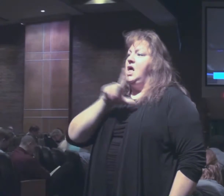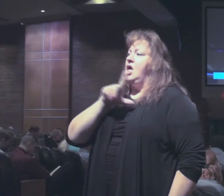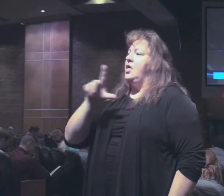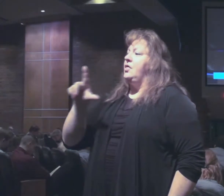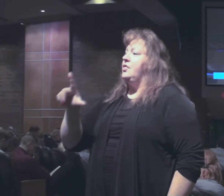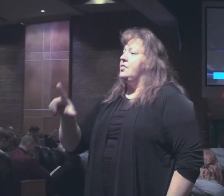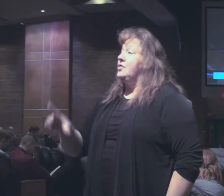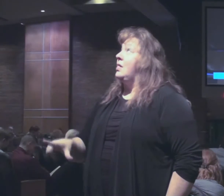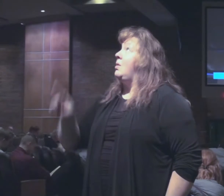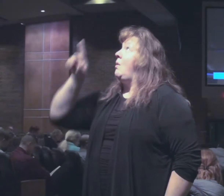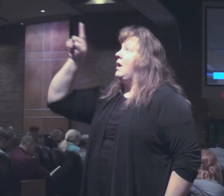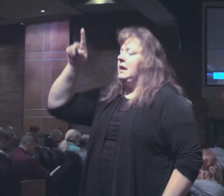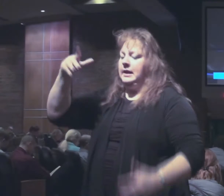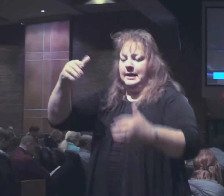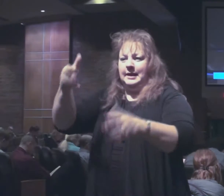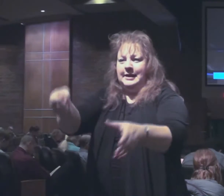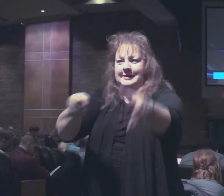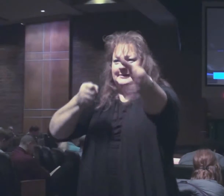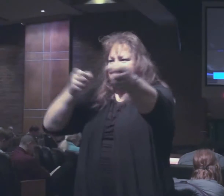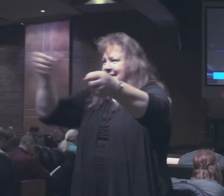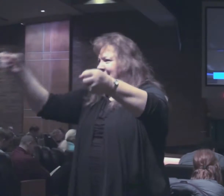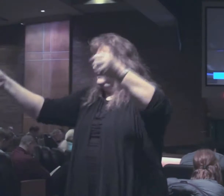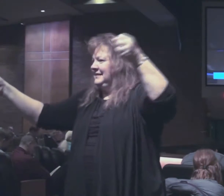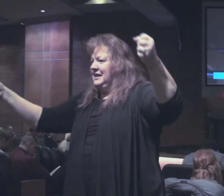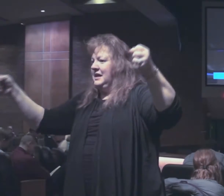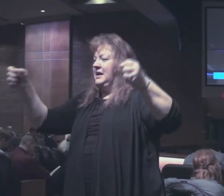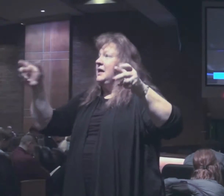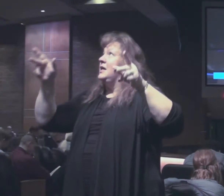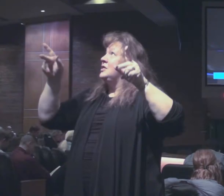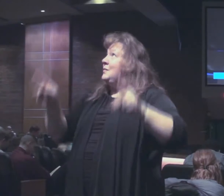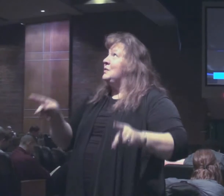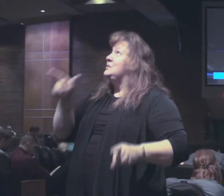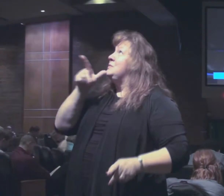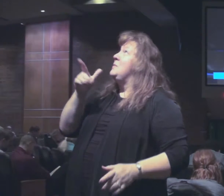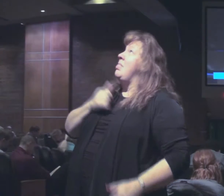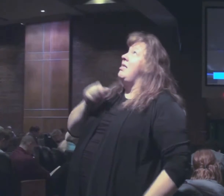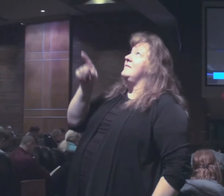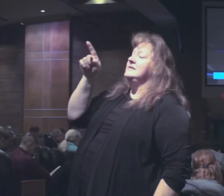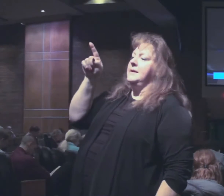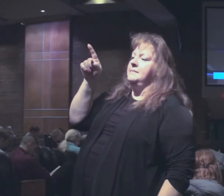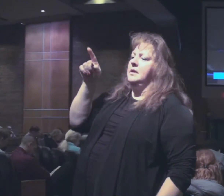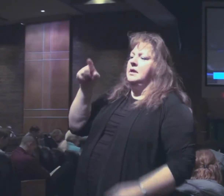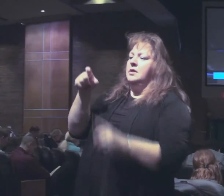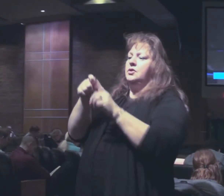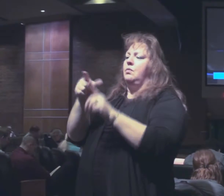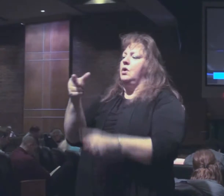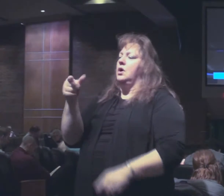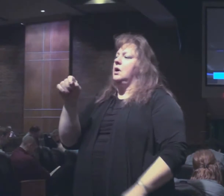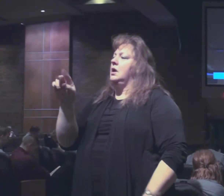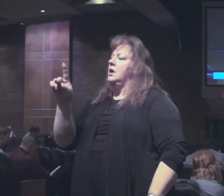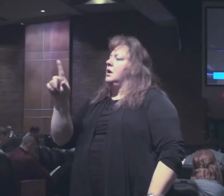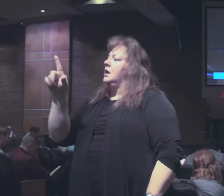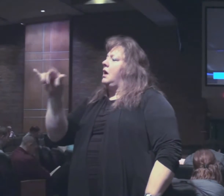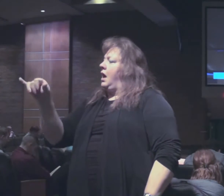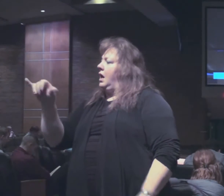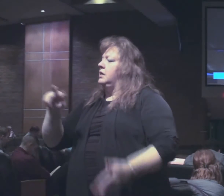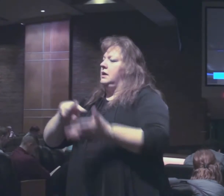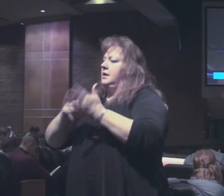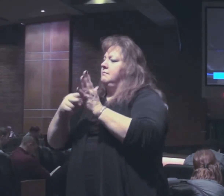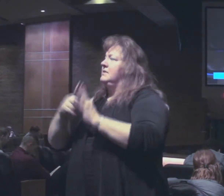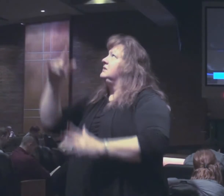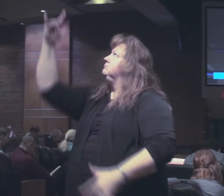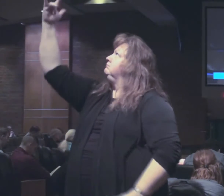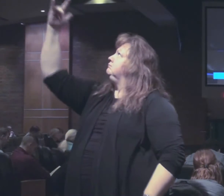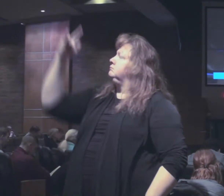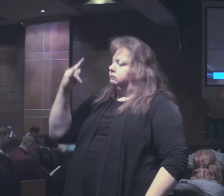has set apart the godly man. The word godly, word that denotes the covenant love of